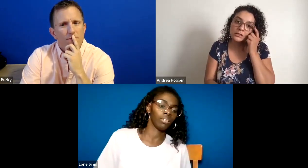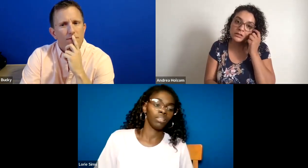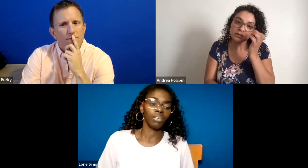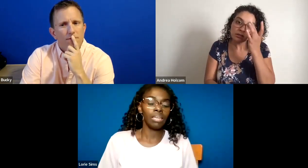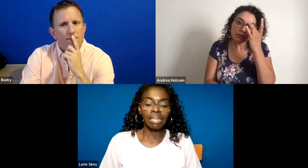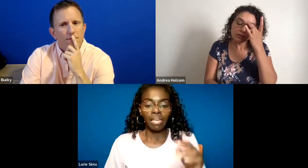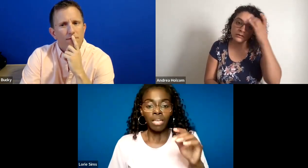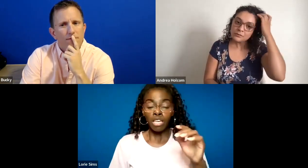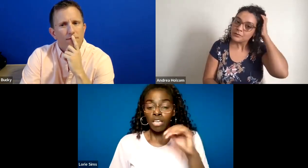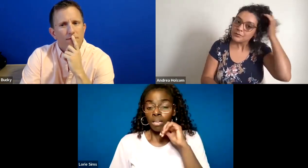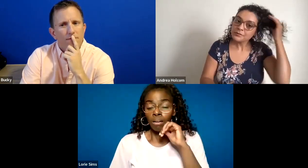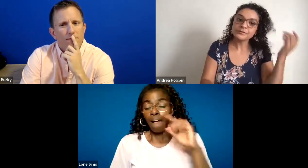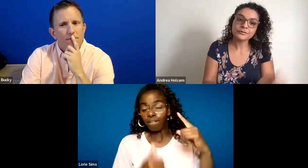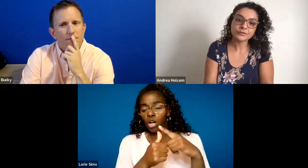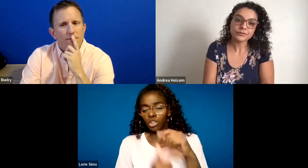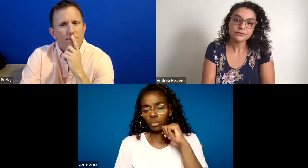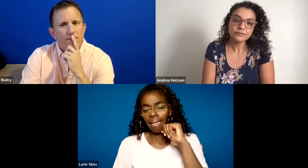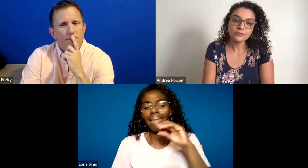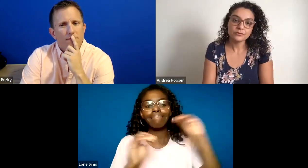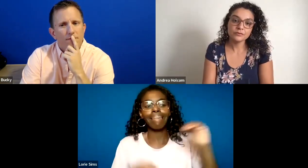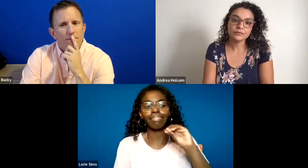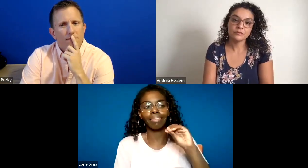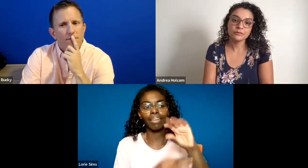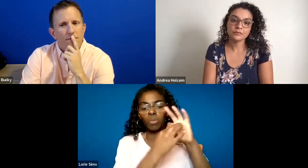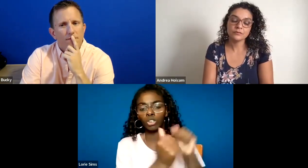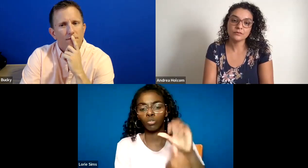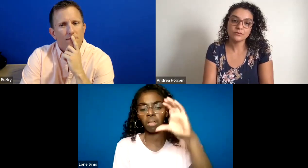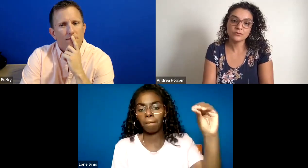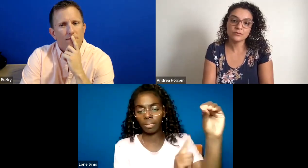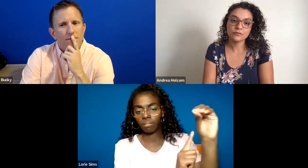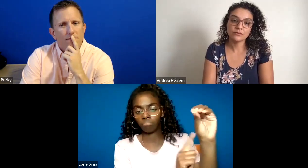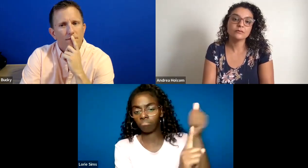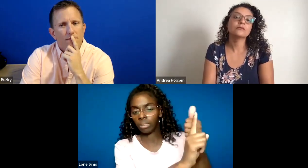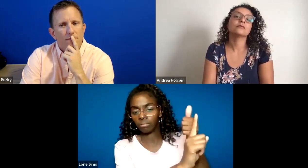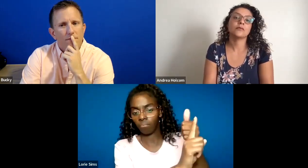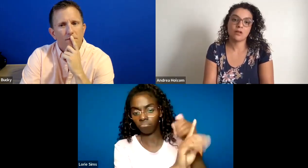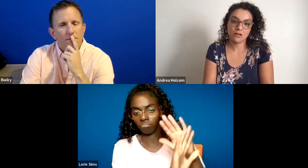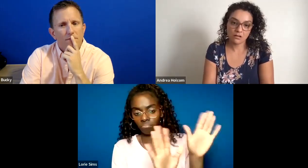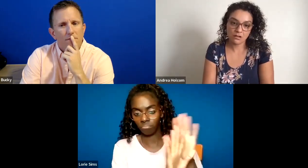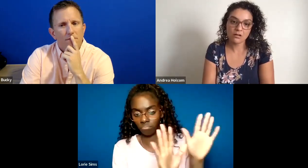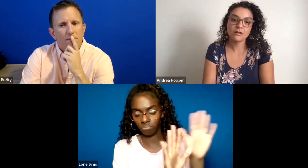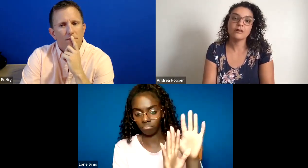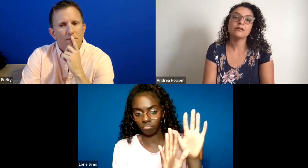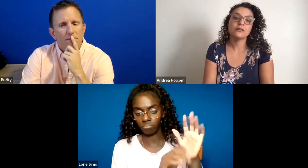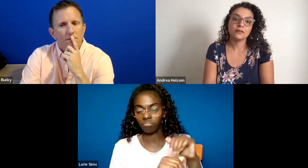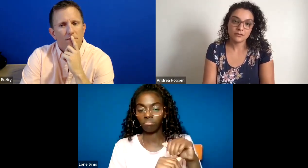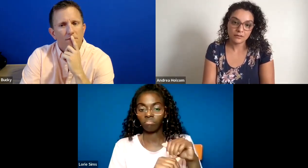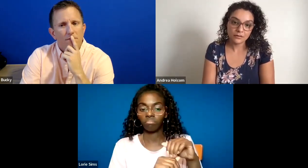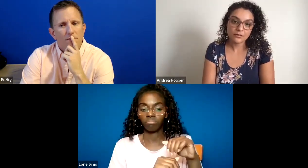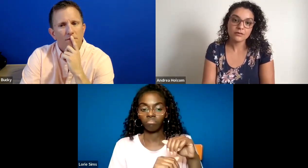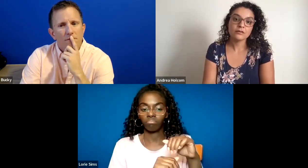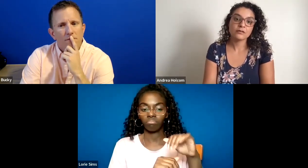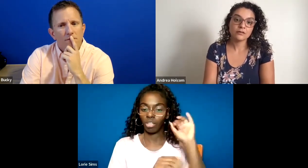from? Just wondering your point of view when you received that initial email. Initially, it had nothing to do with the company